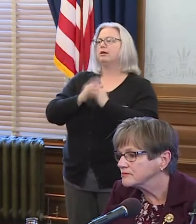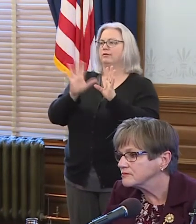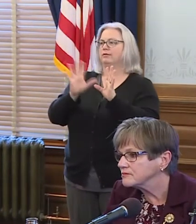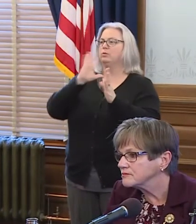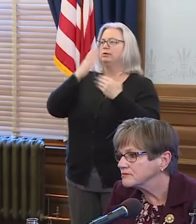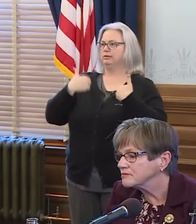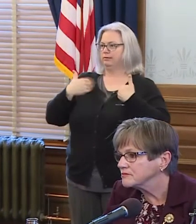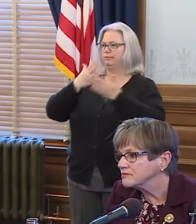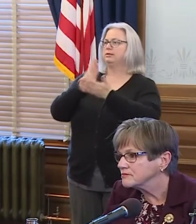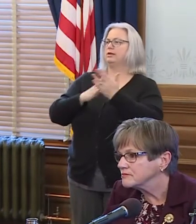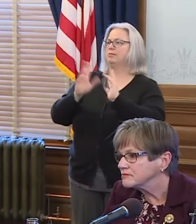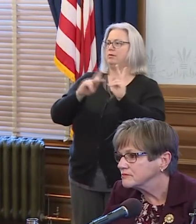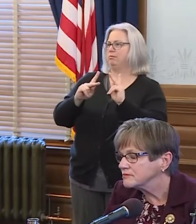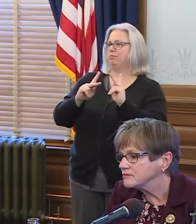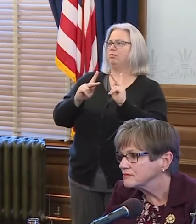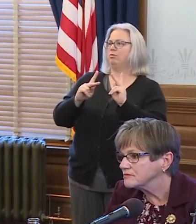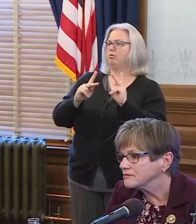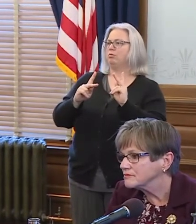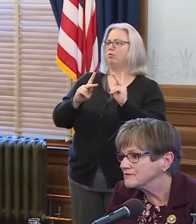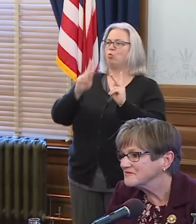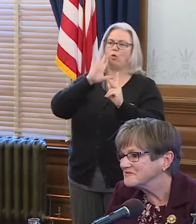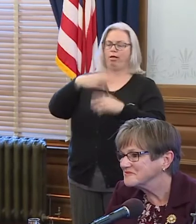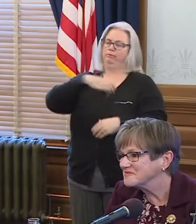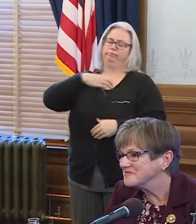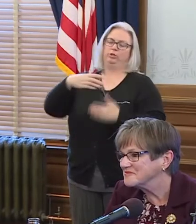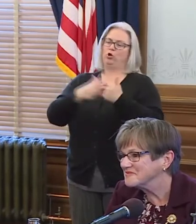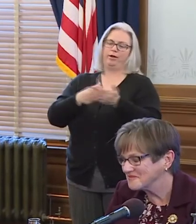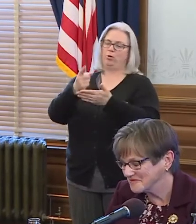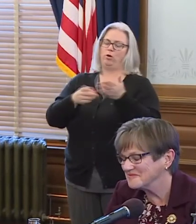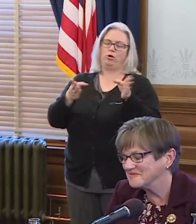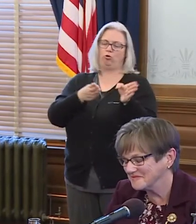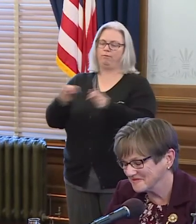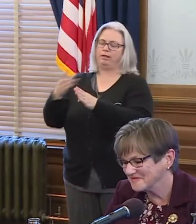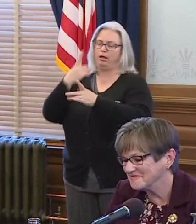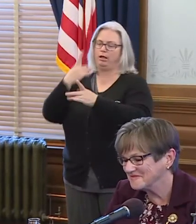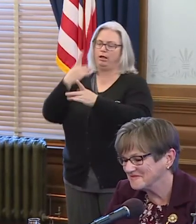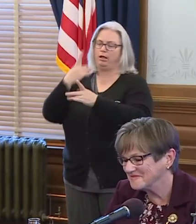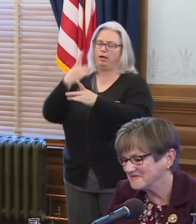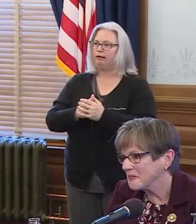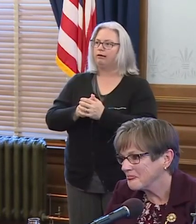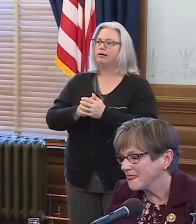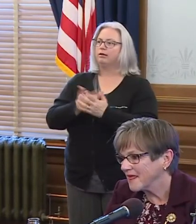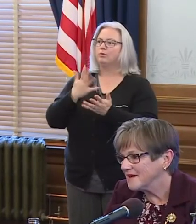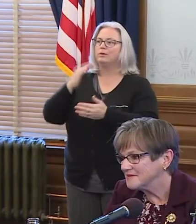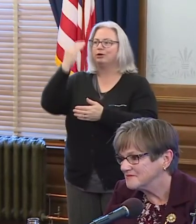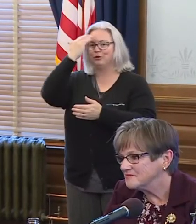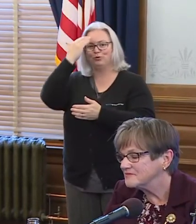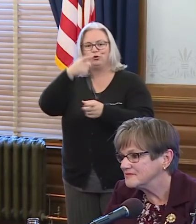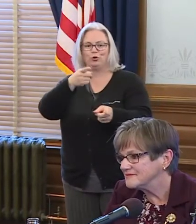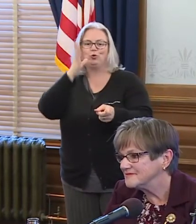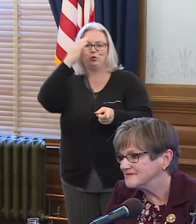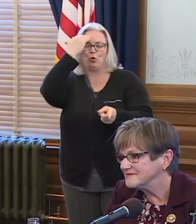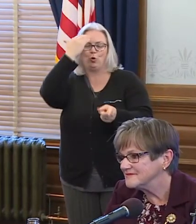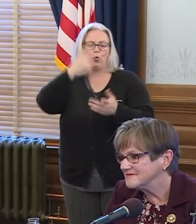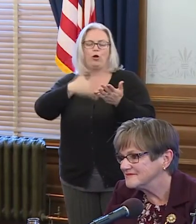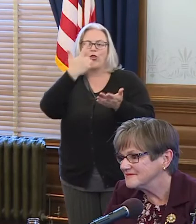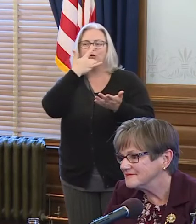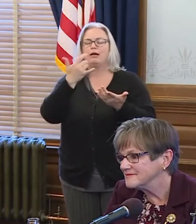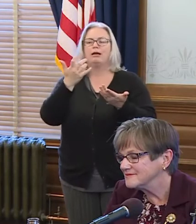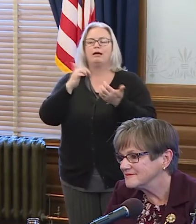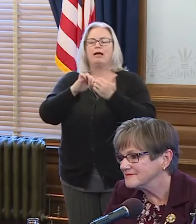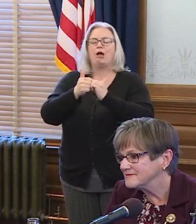some people that are just going to have complaints, no matter what the plan looks like. What it's going to look like. How do you